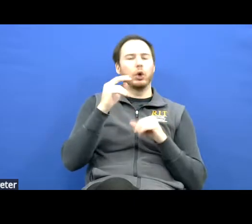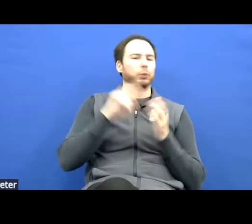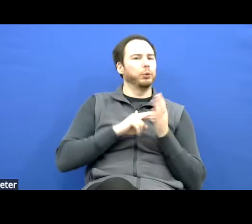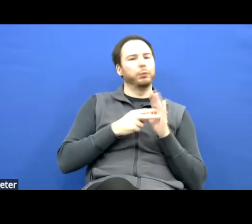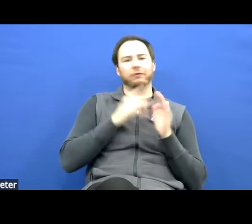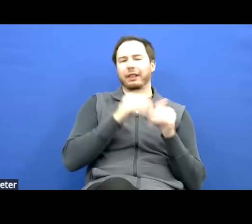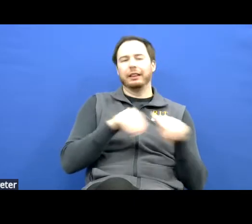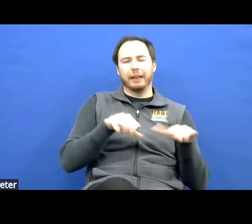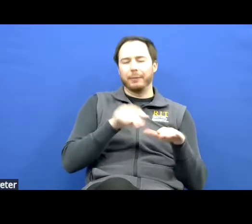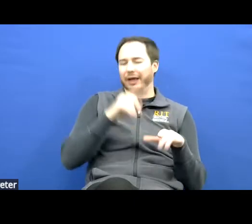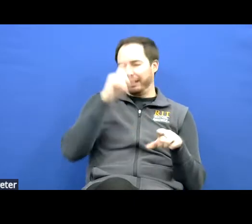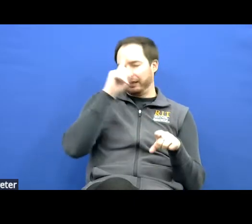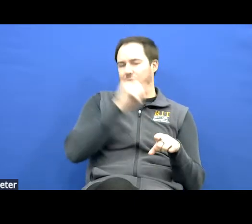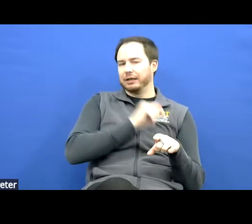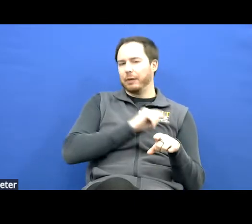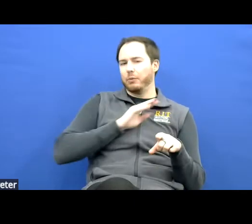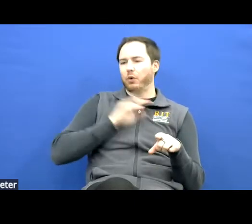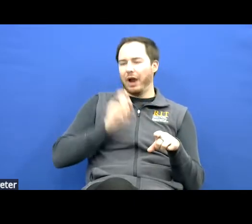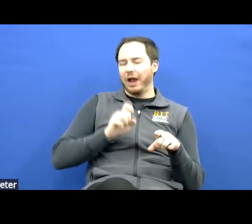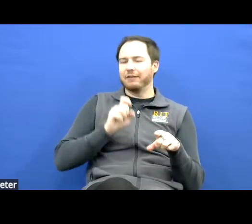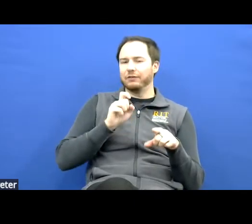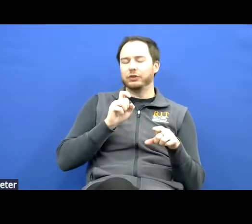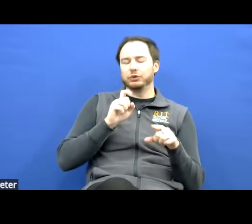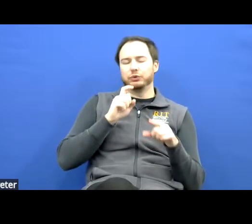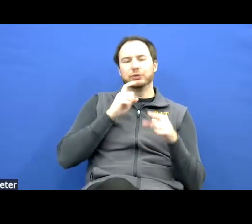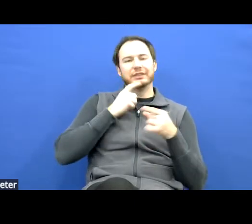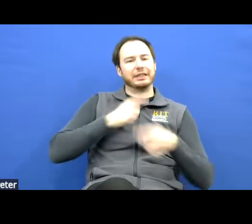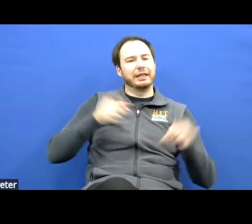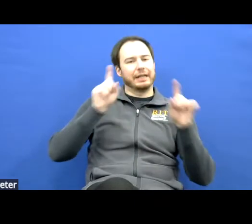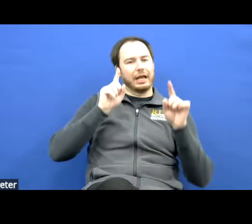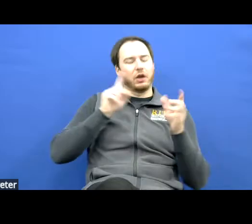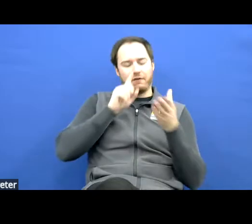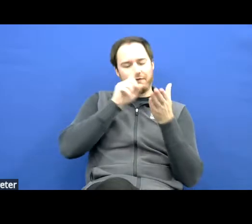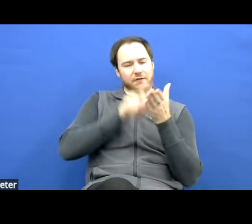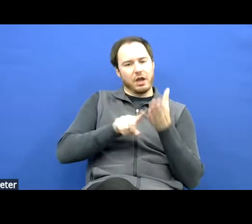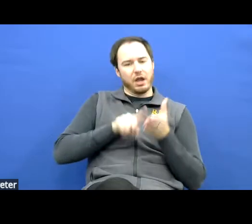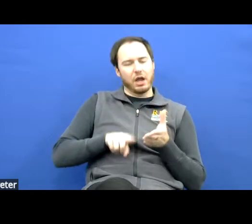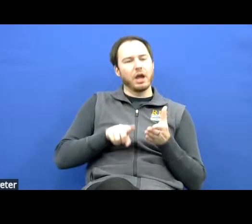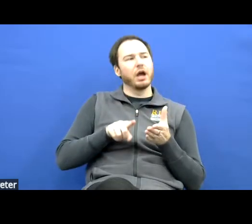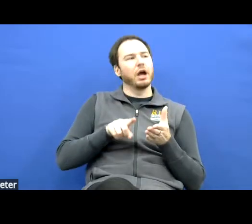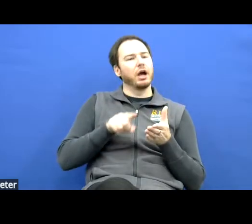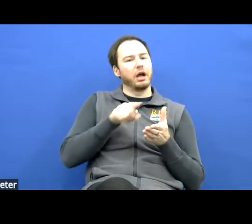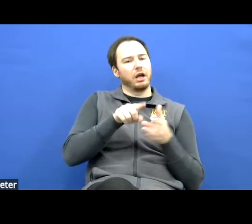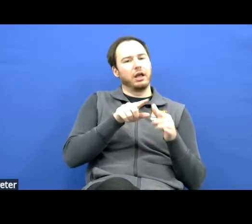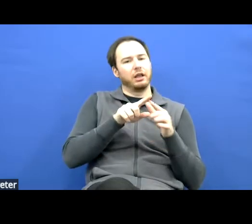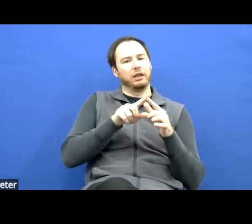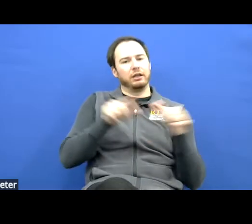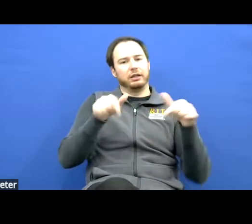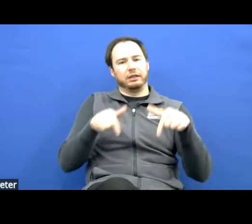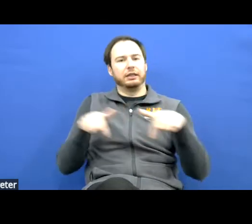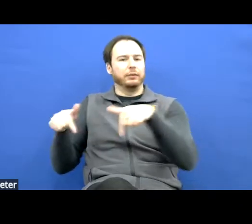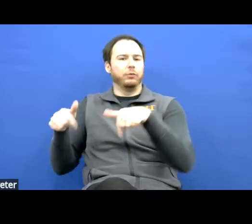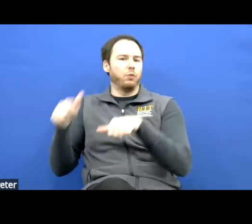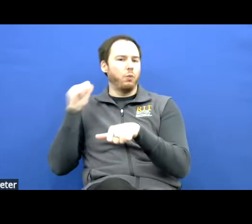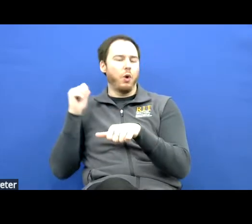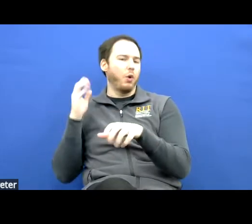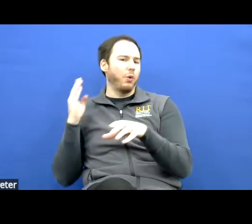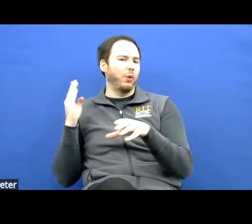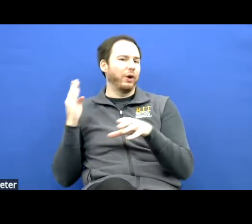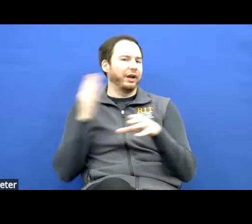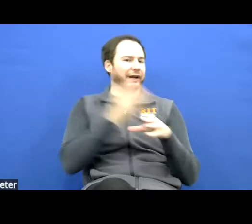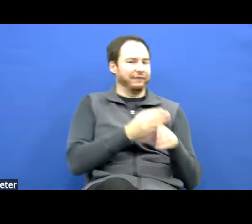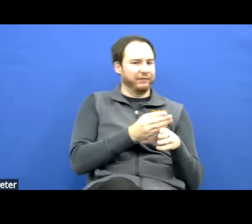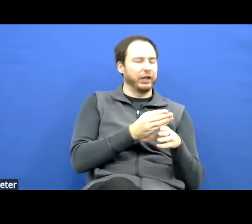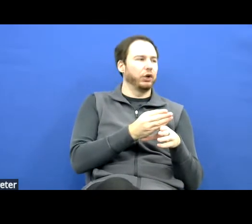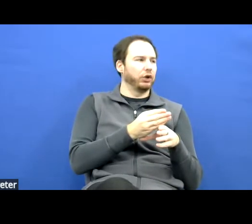that the board has to make a finding that the easements do not interfere